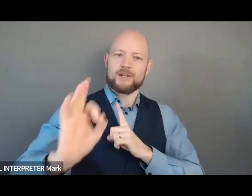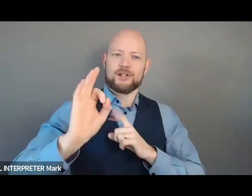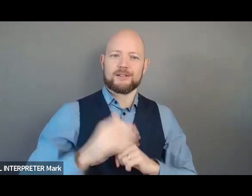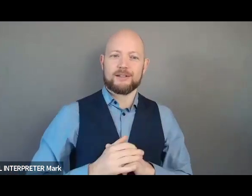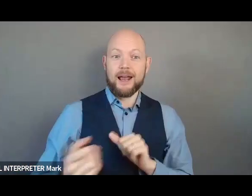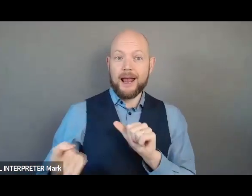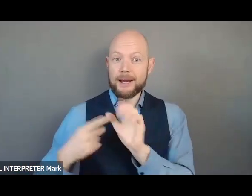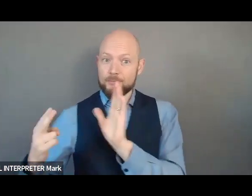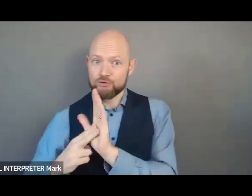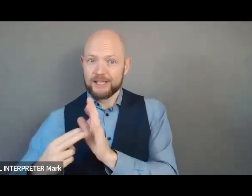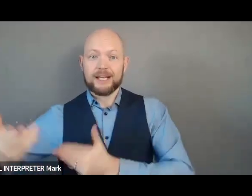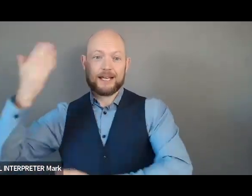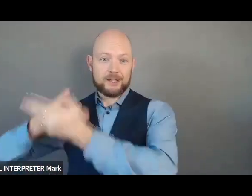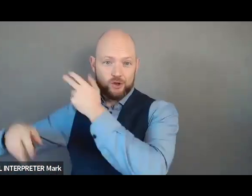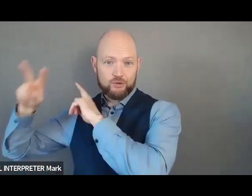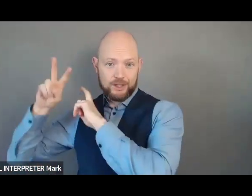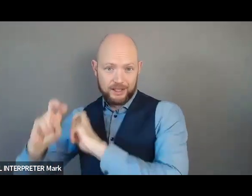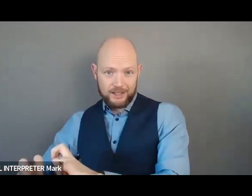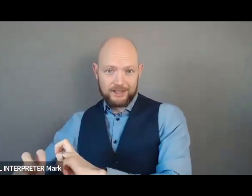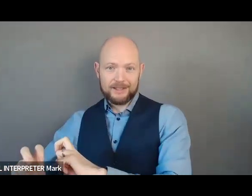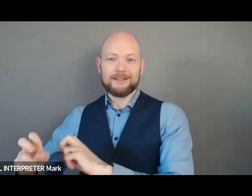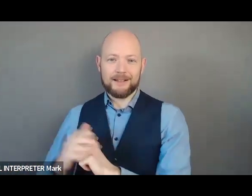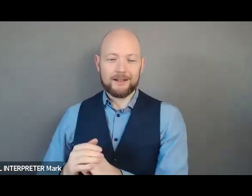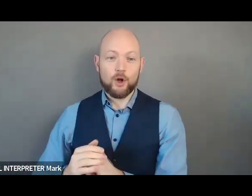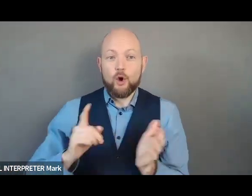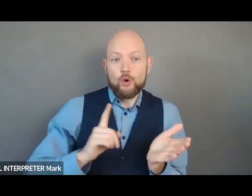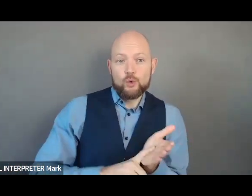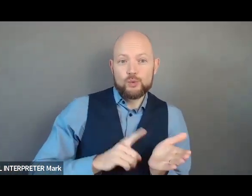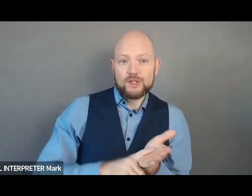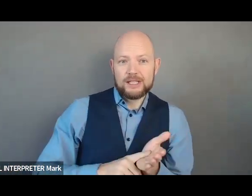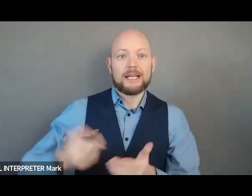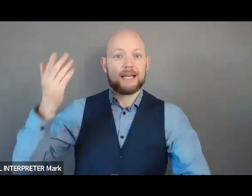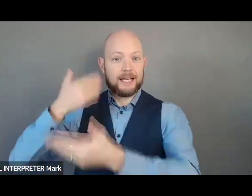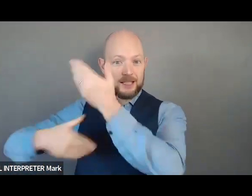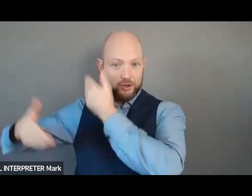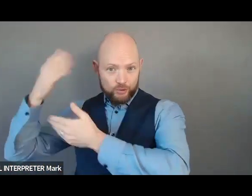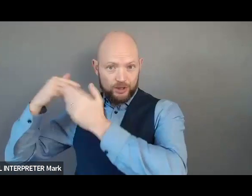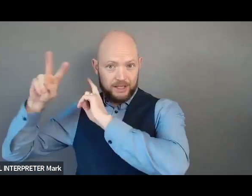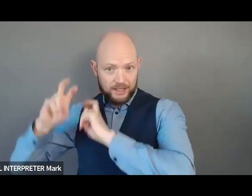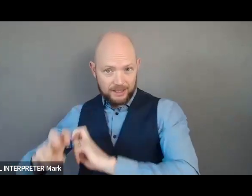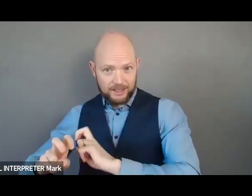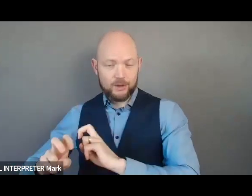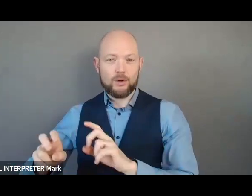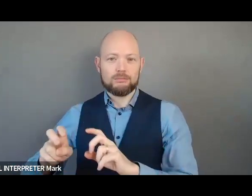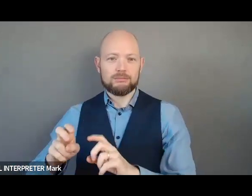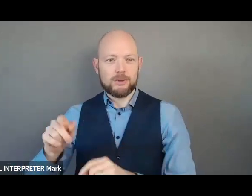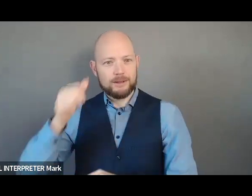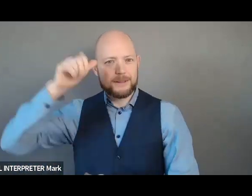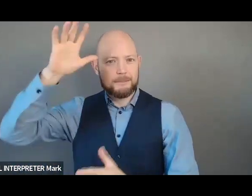and disability accessibility specialist. And Lucy is a historian with expertise in creative